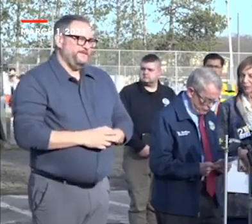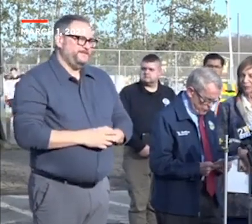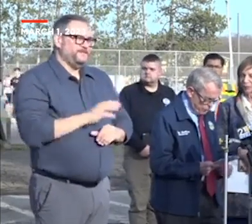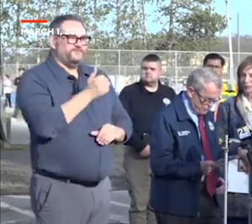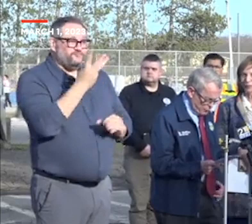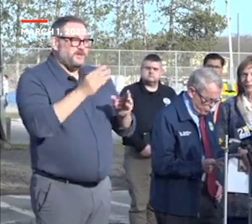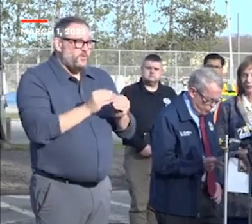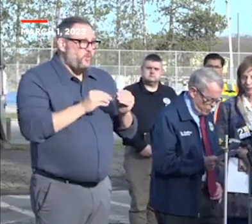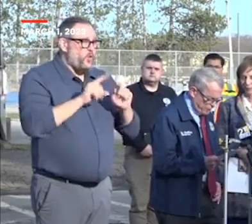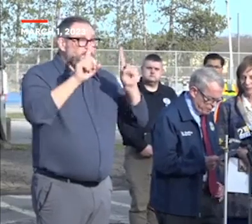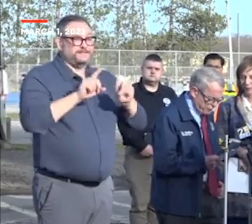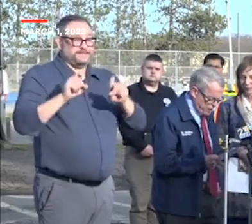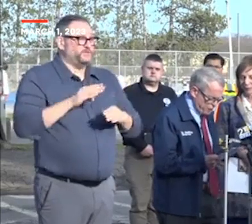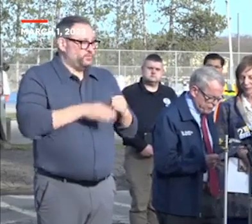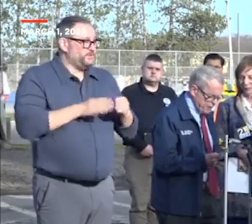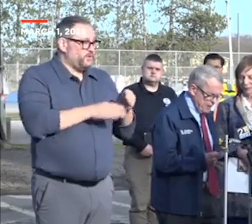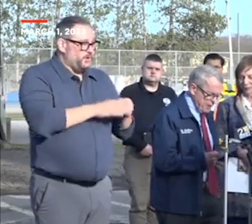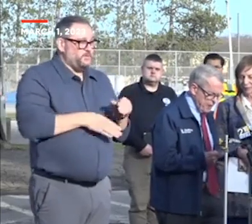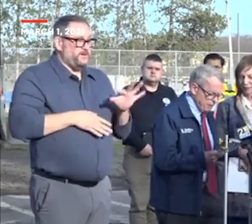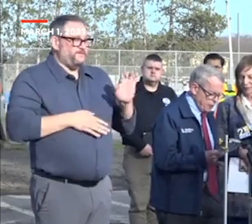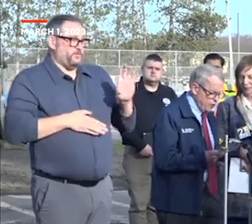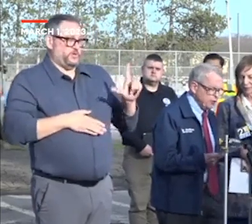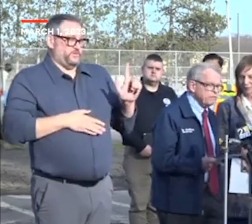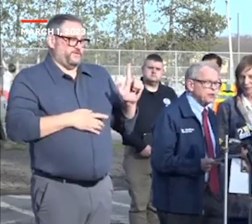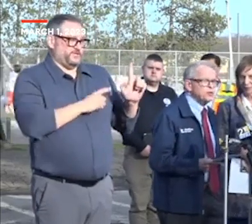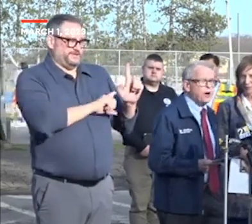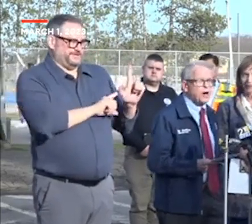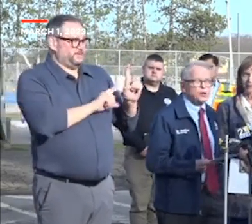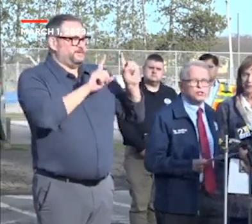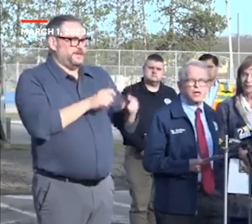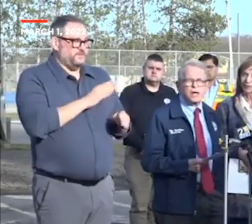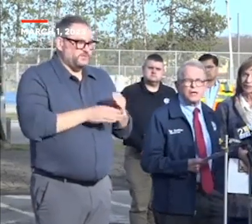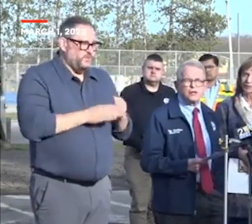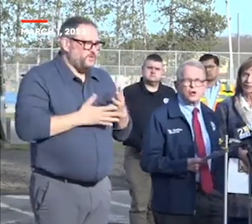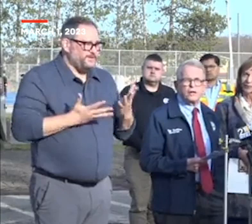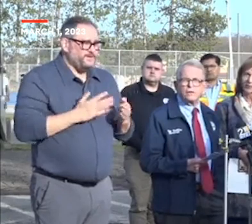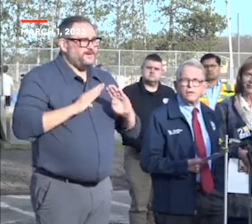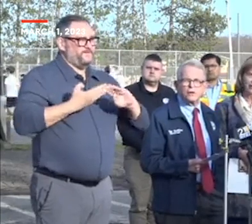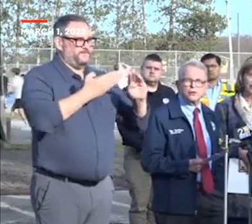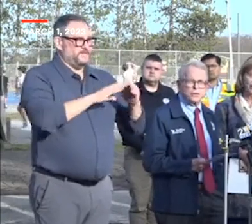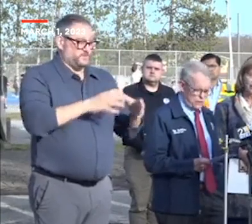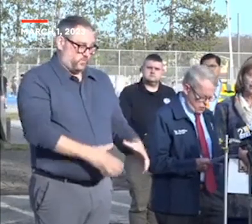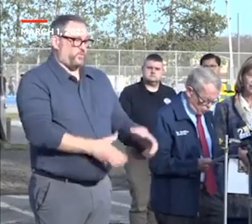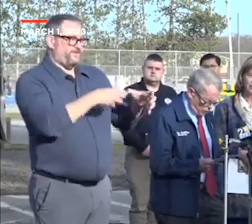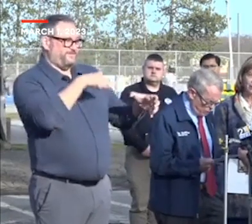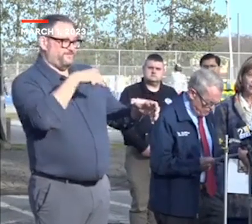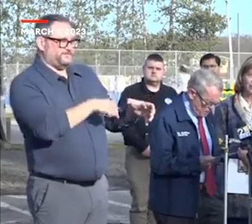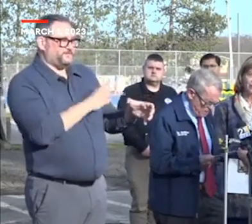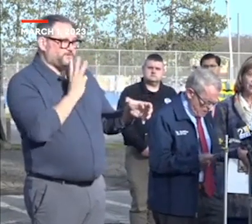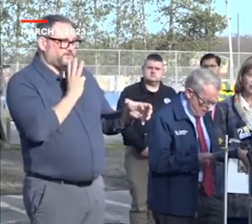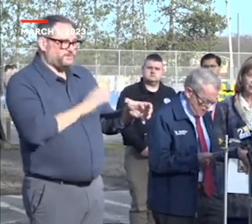test results, February 21 test results in regard to the village wells, again showing those are all